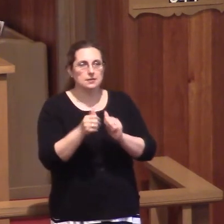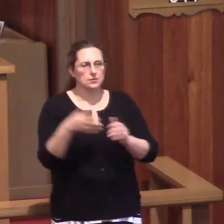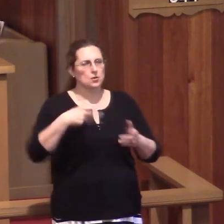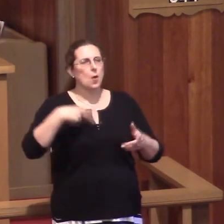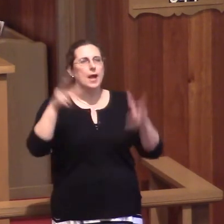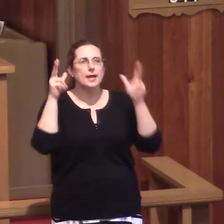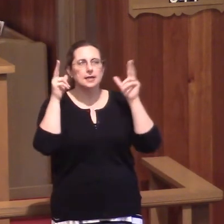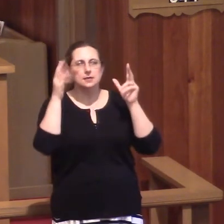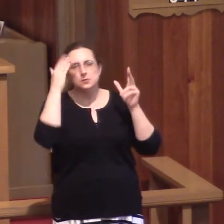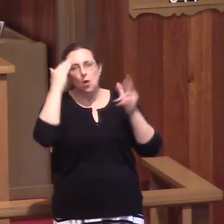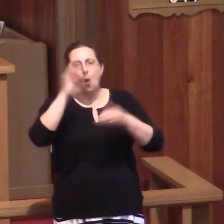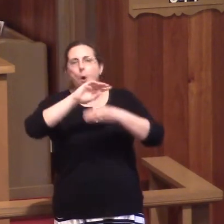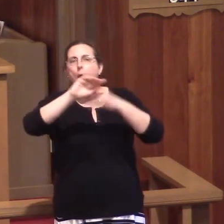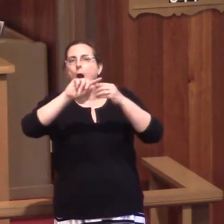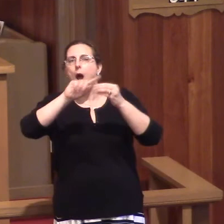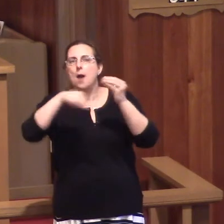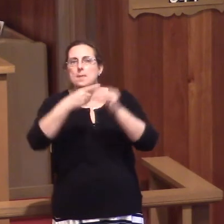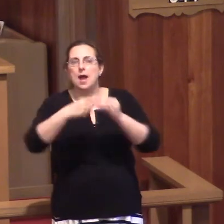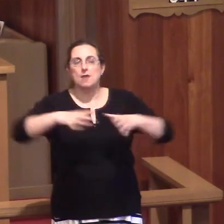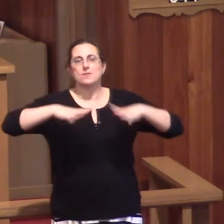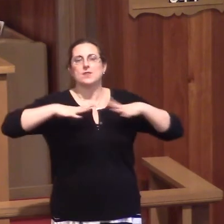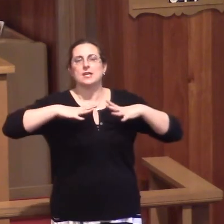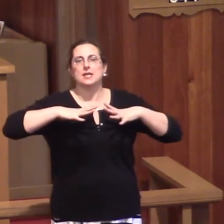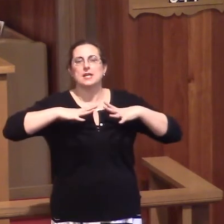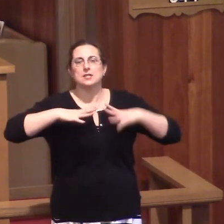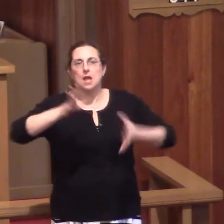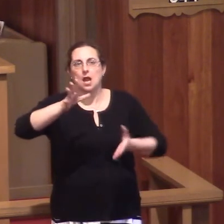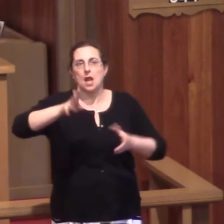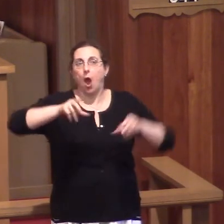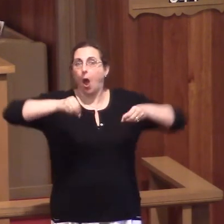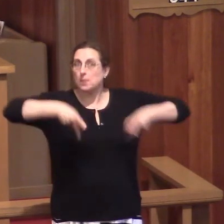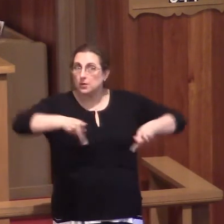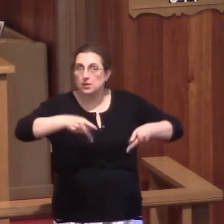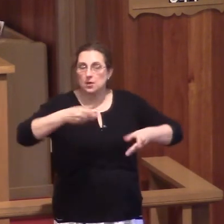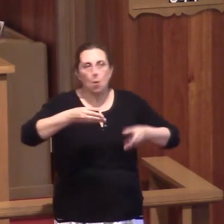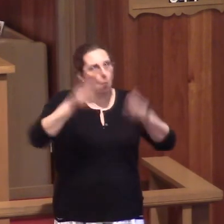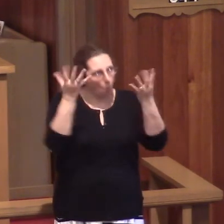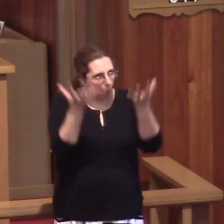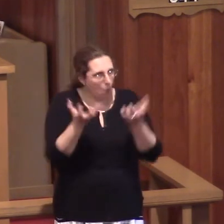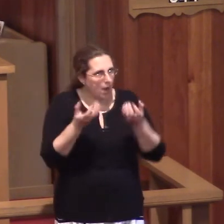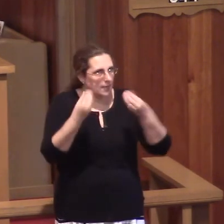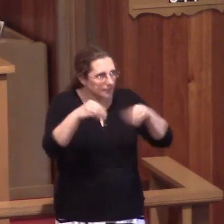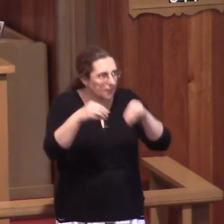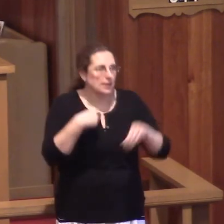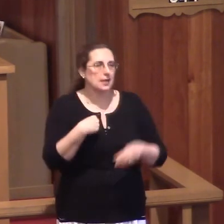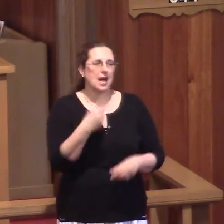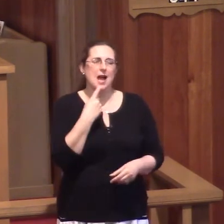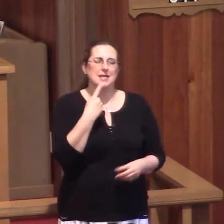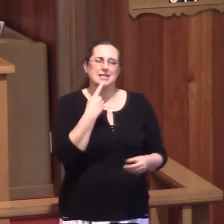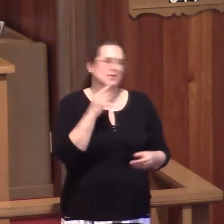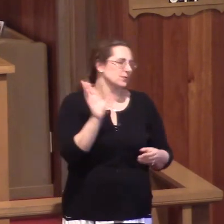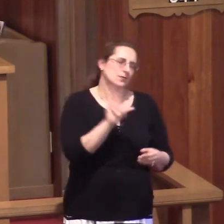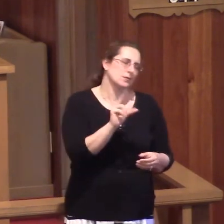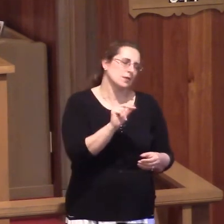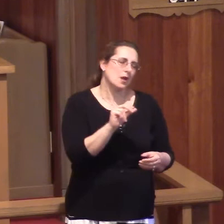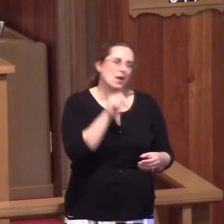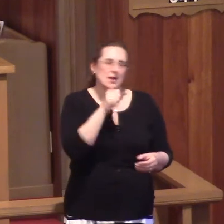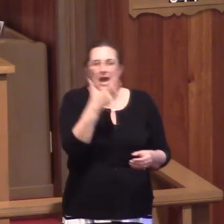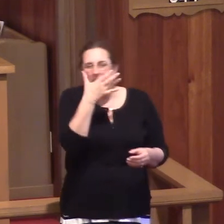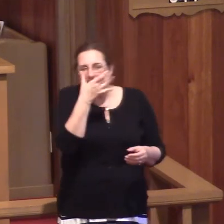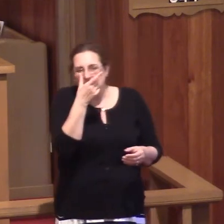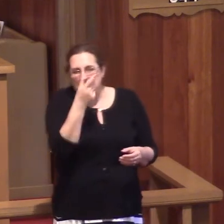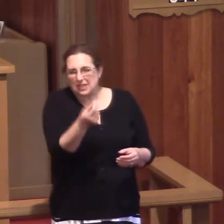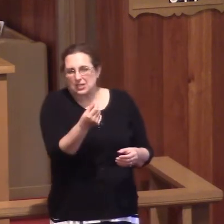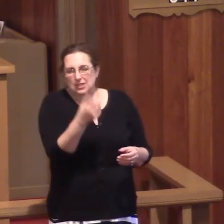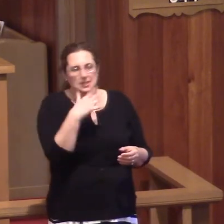Vacation opportunities That they wanted to sell me. I assured them that I was not interested In driving all the way to Houston